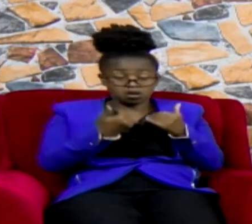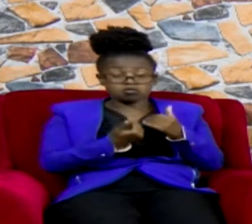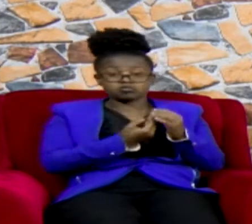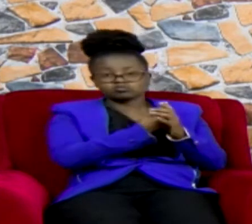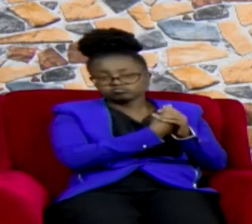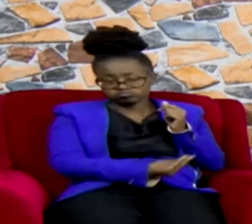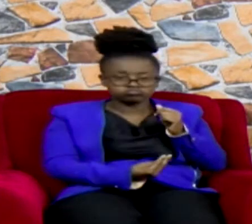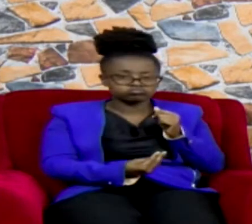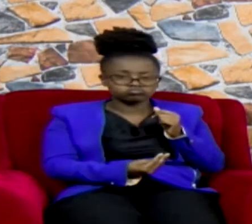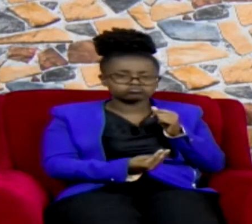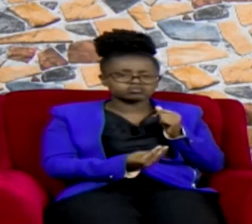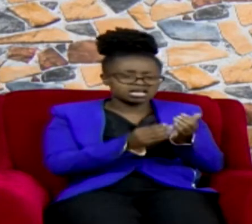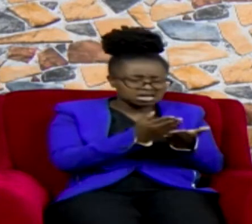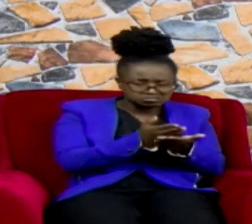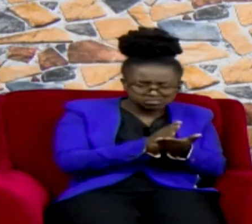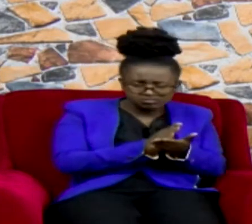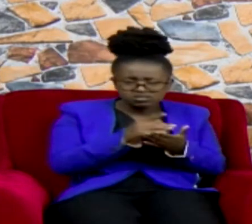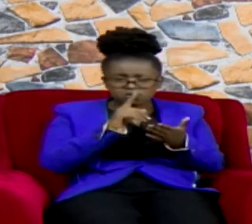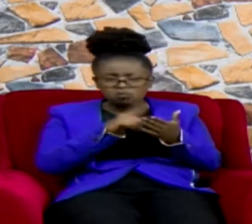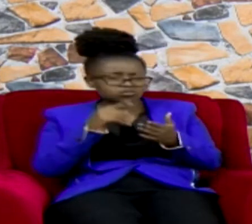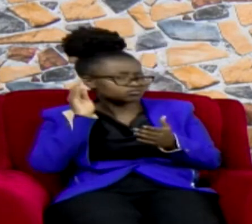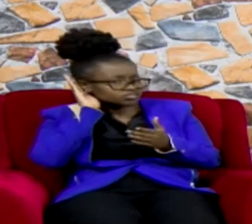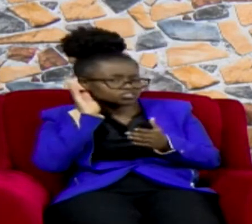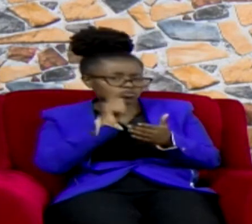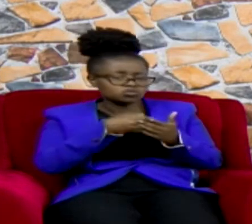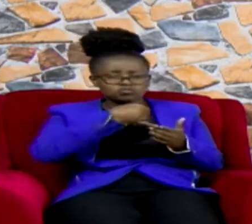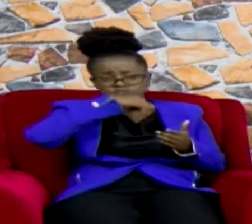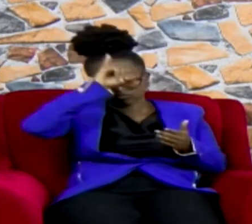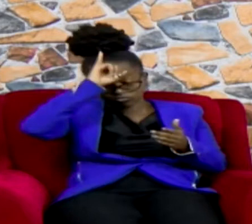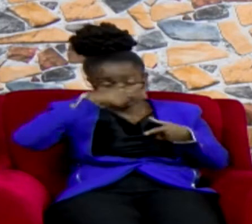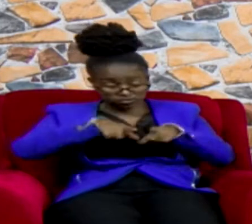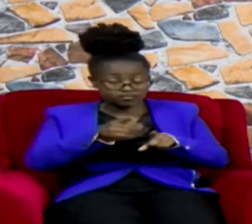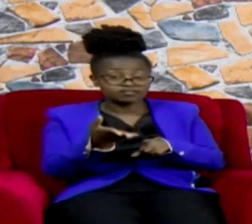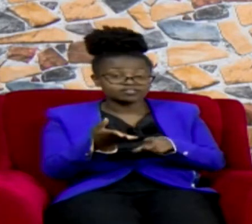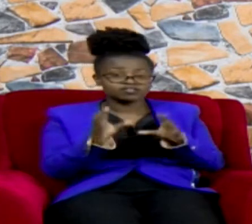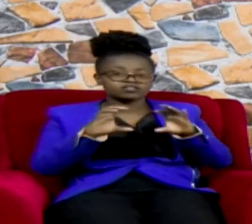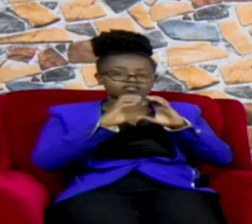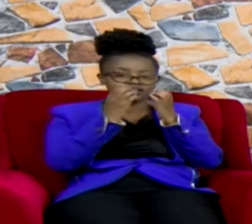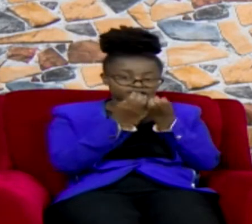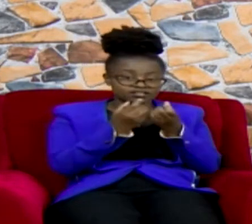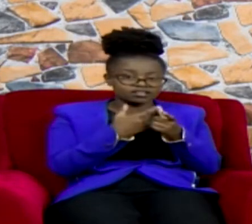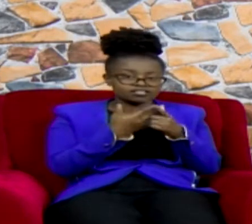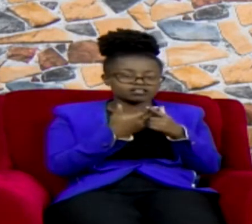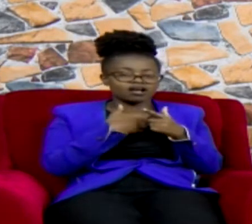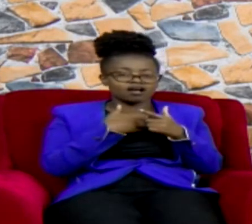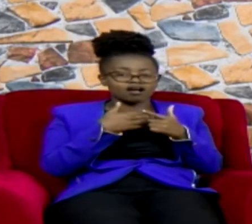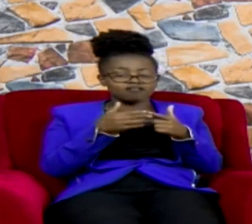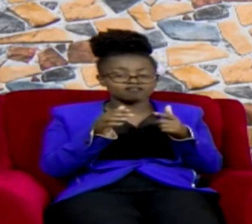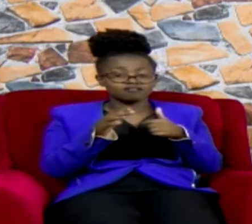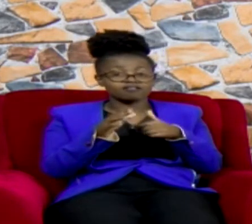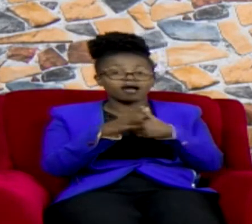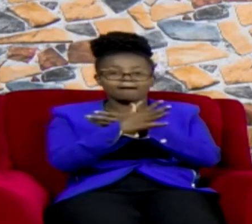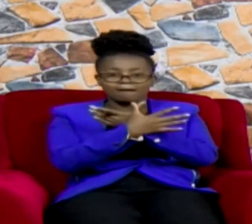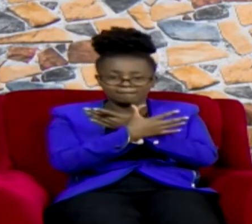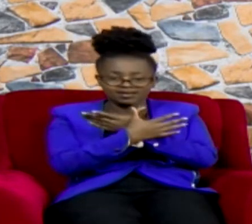to listen to, and what to ignore. Okay. So you are there, you are in the classroom, there's a bird on the